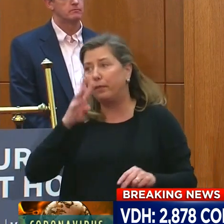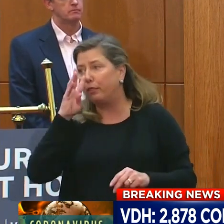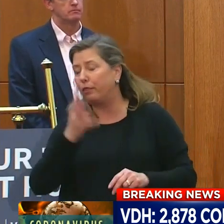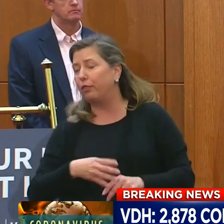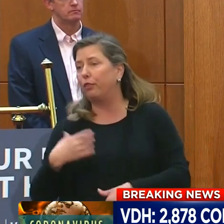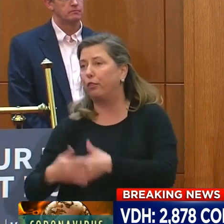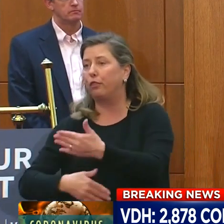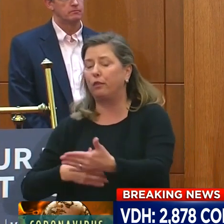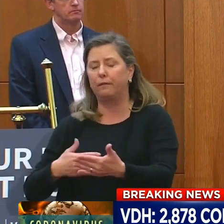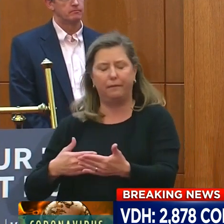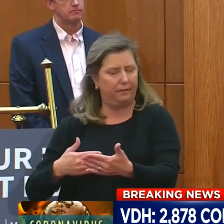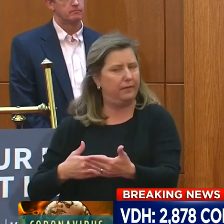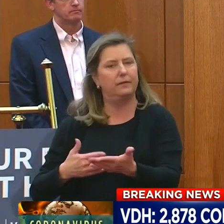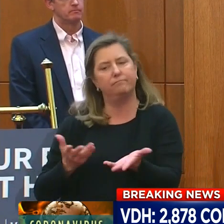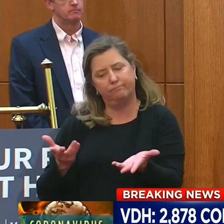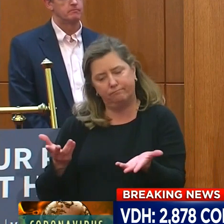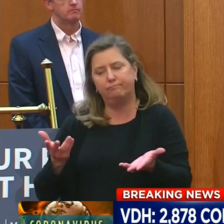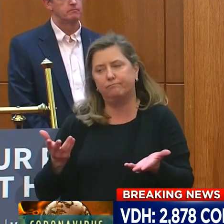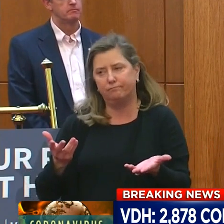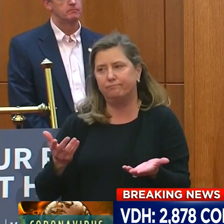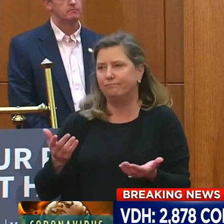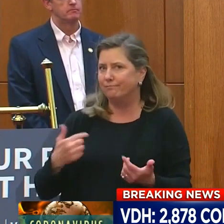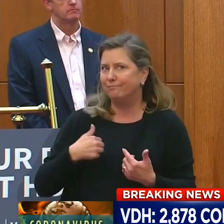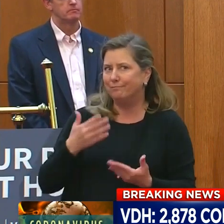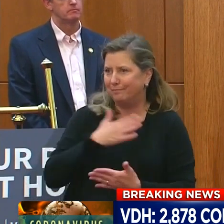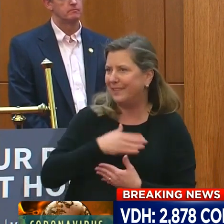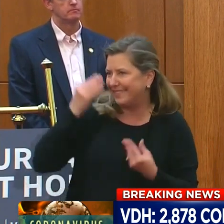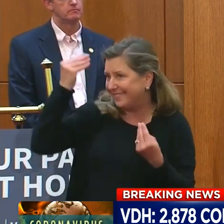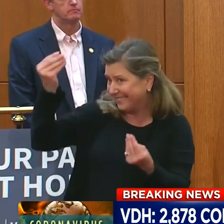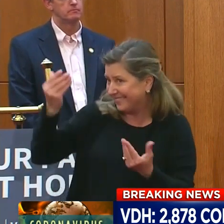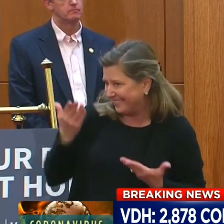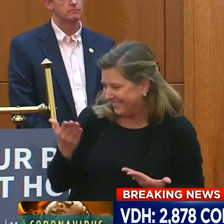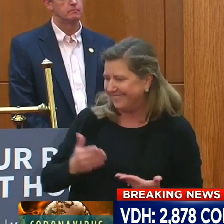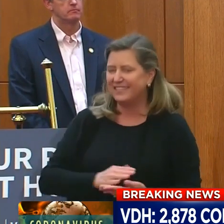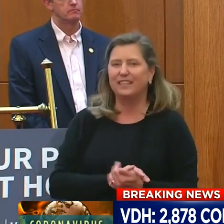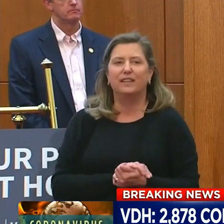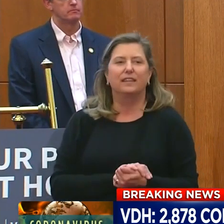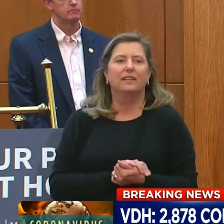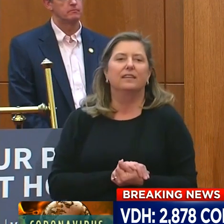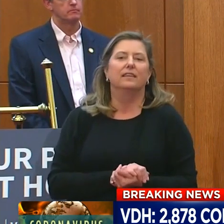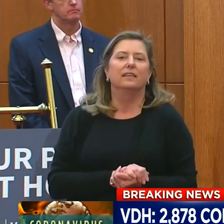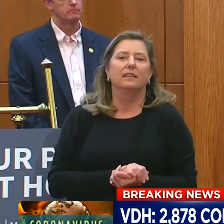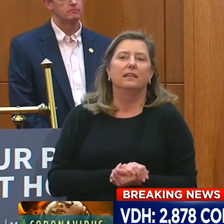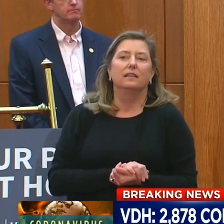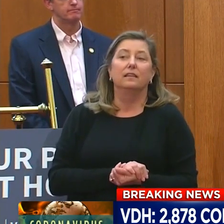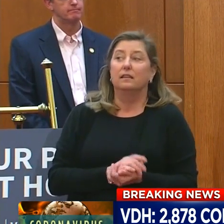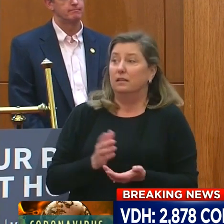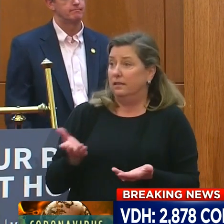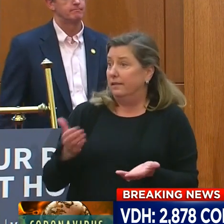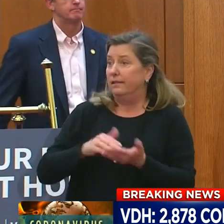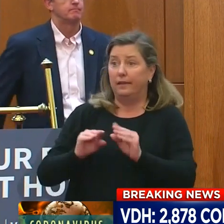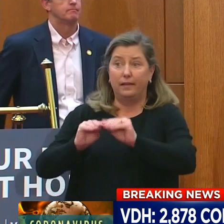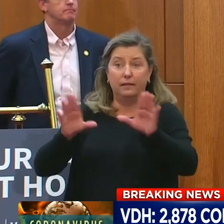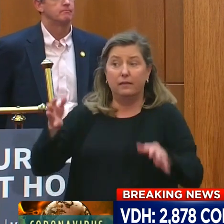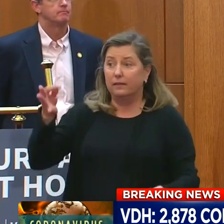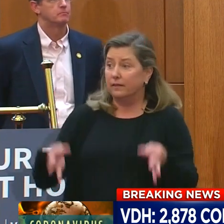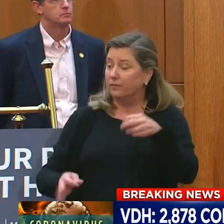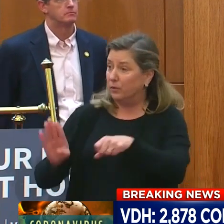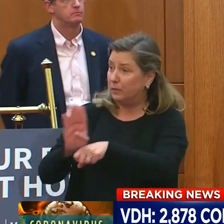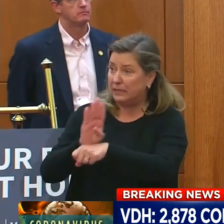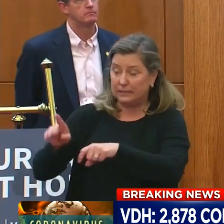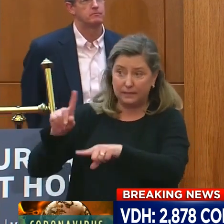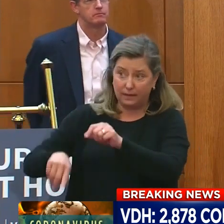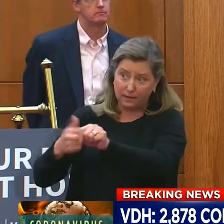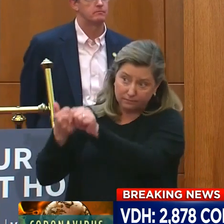complying, I would appreciate hearing of that. But we've made it clear that if a business cannot comply with